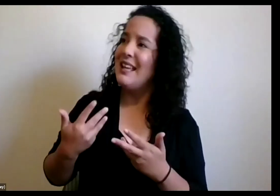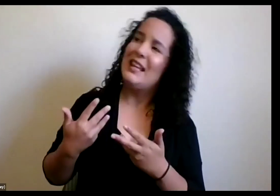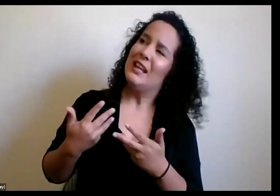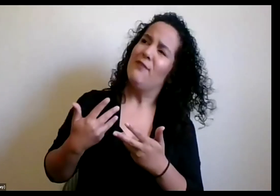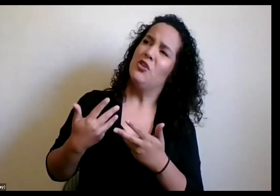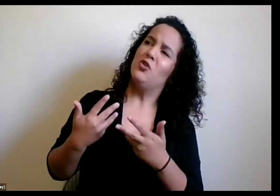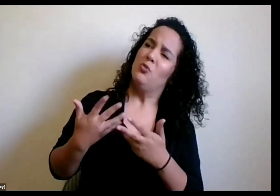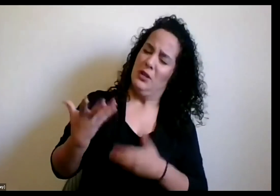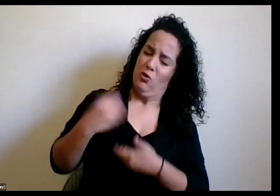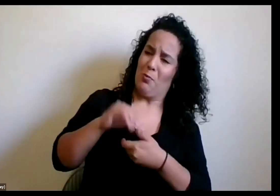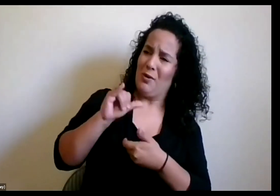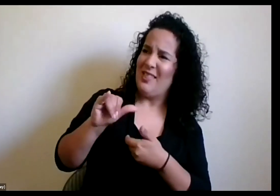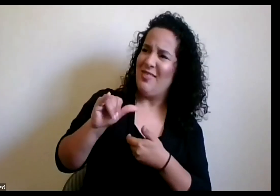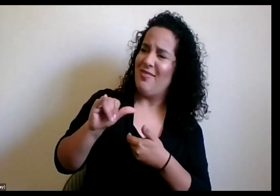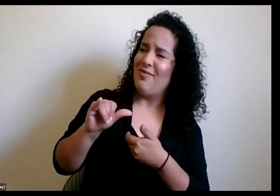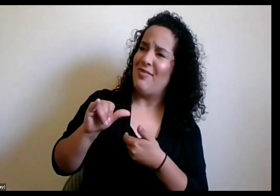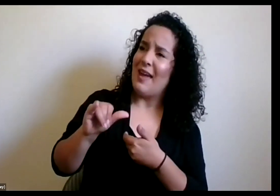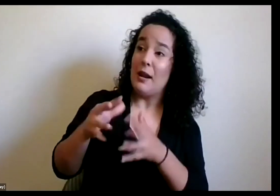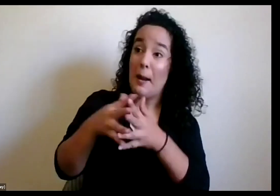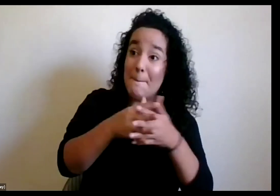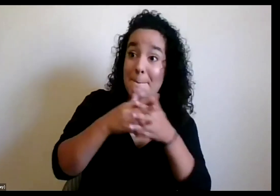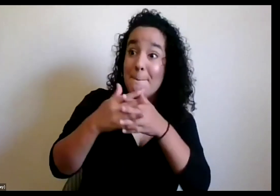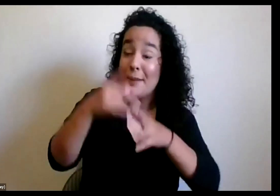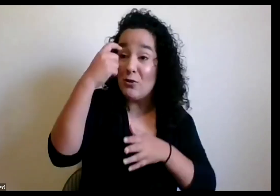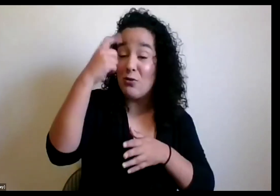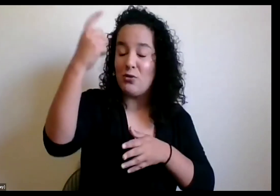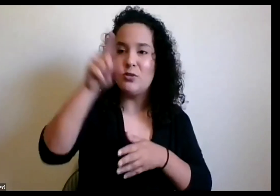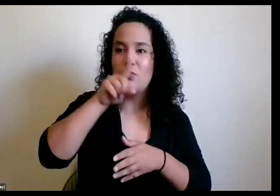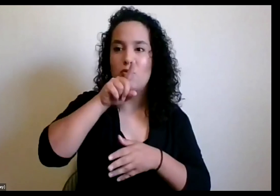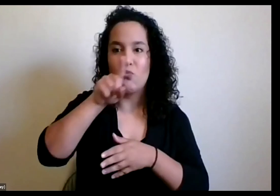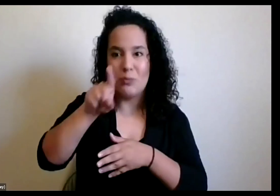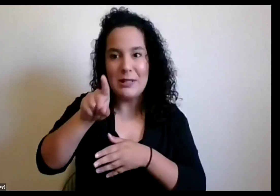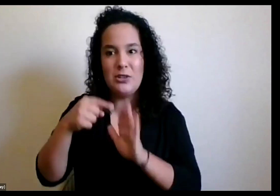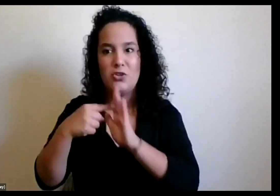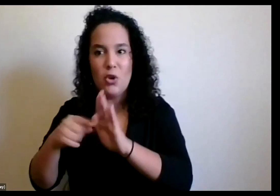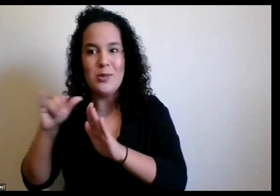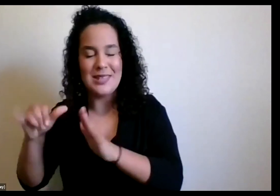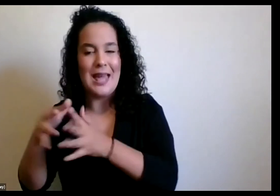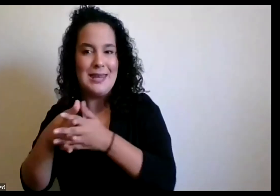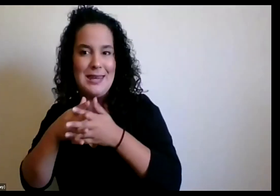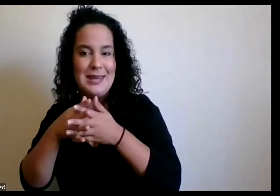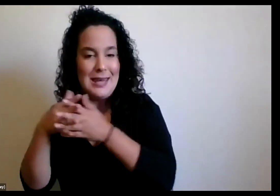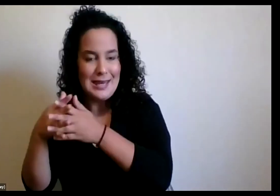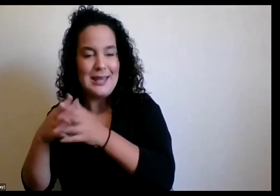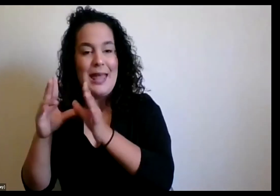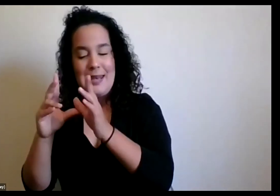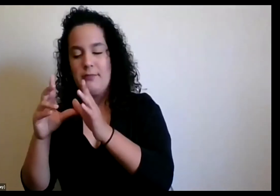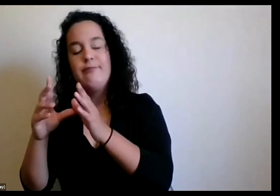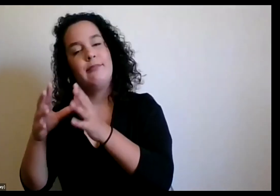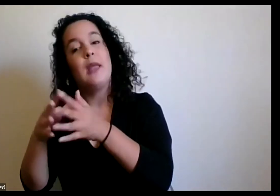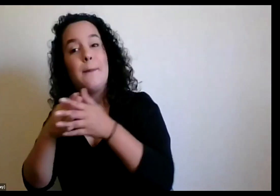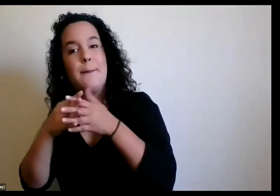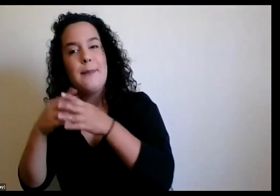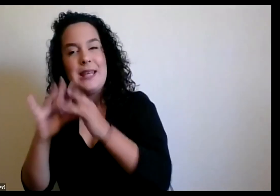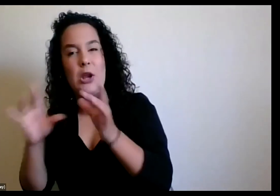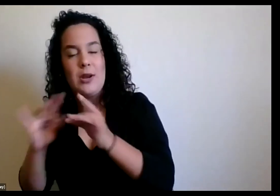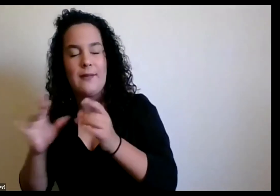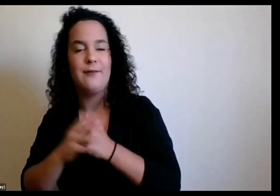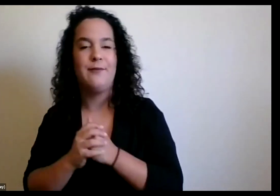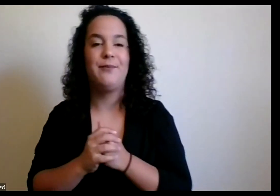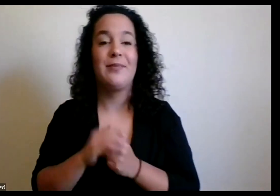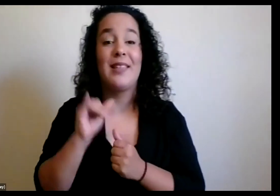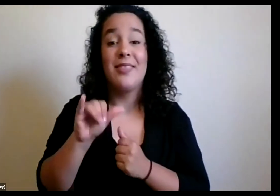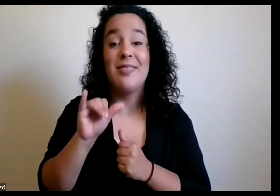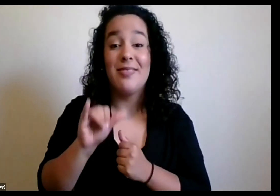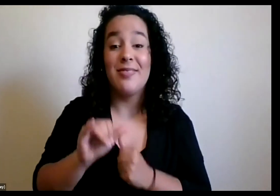that it reinforces those dominant narratives. But it's really tough for us, you know, as advocates, because that stuff tests really well.